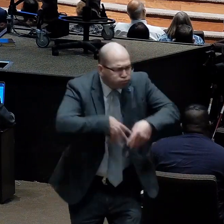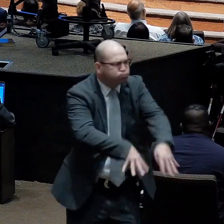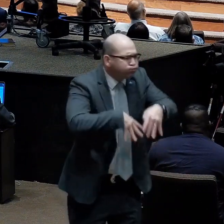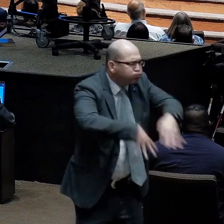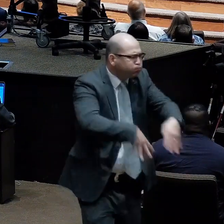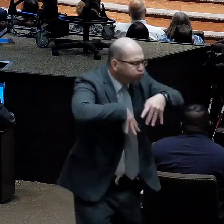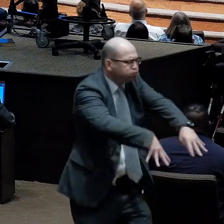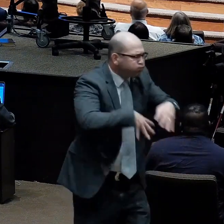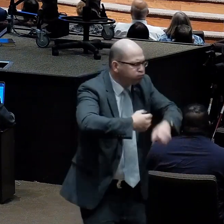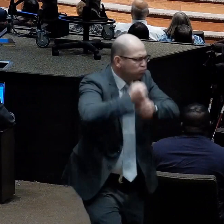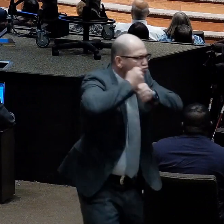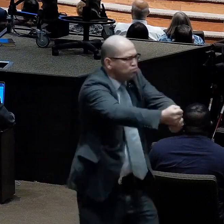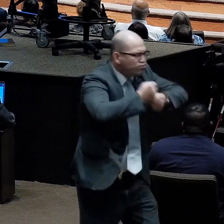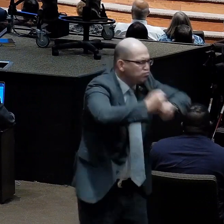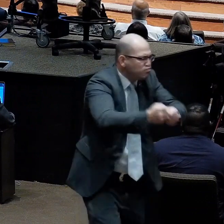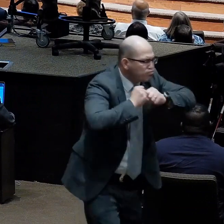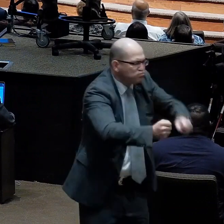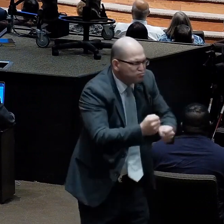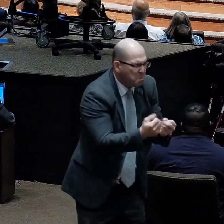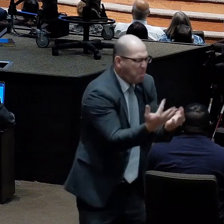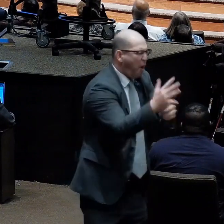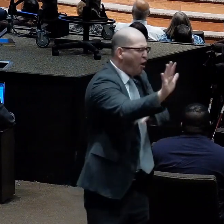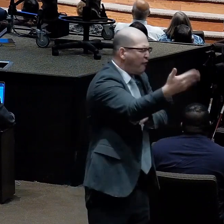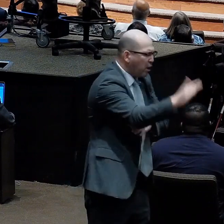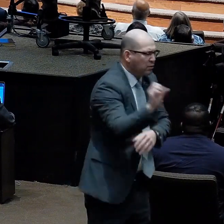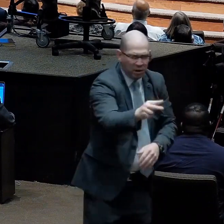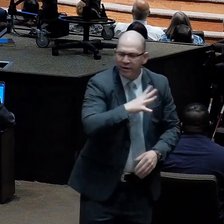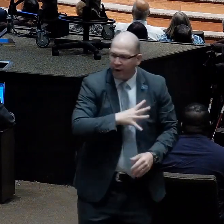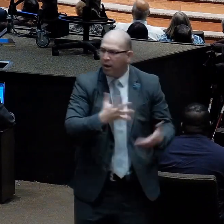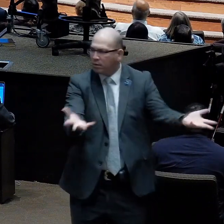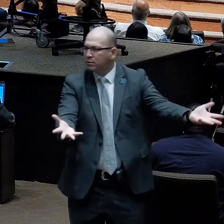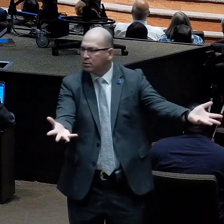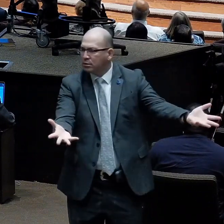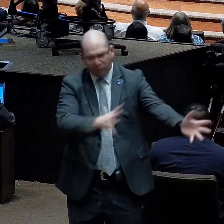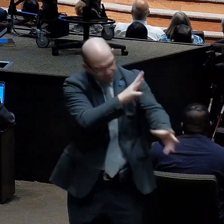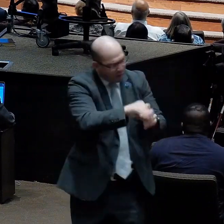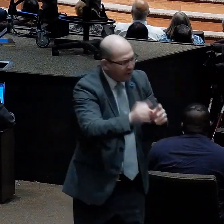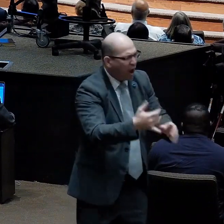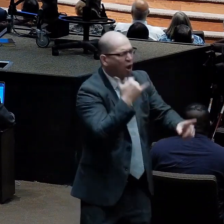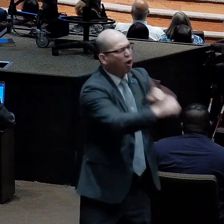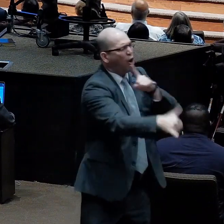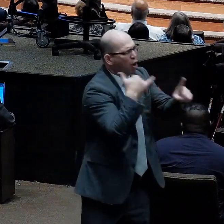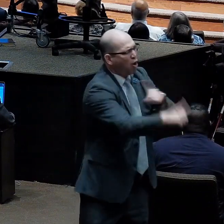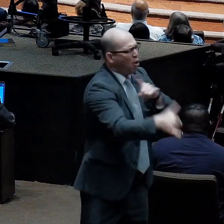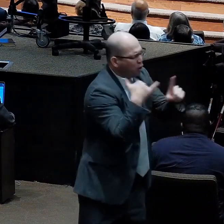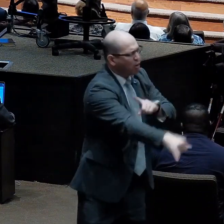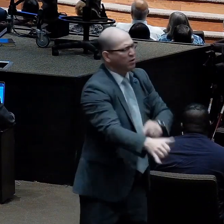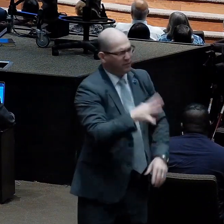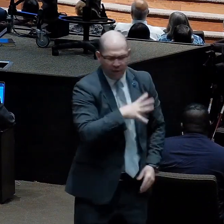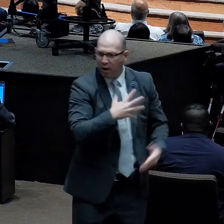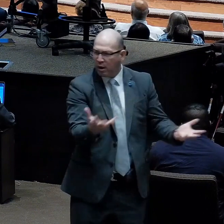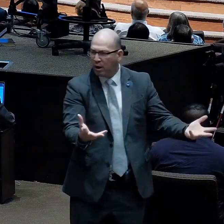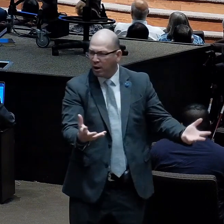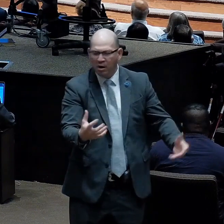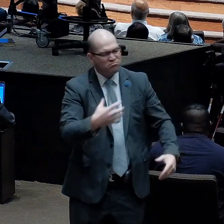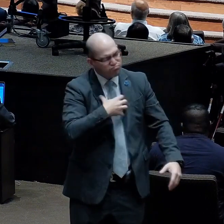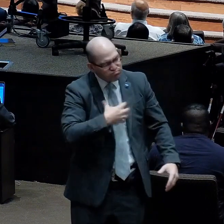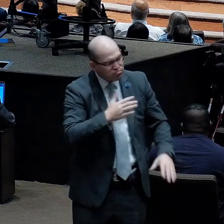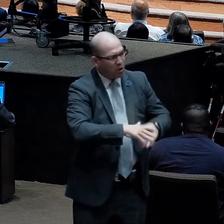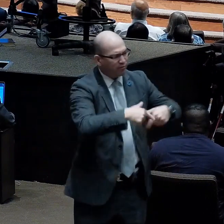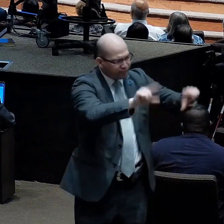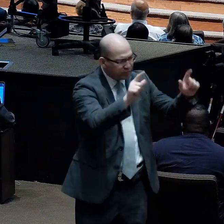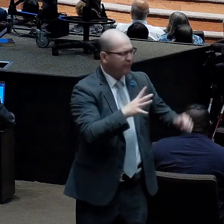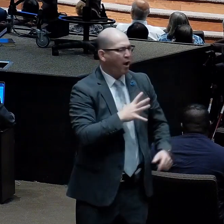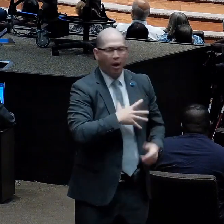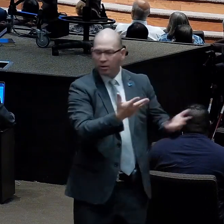Go ahead and burn the flag. Go ahead and curse. Go ahead and get mad on the internet. Go ahead